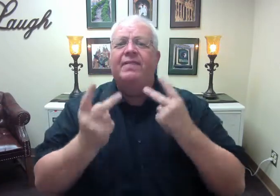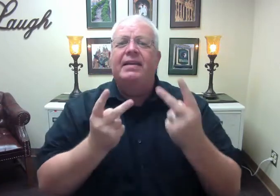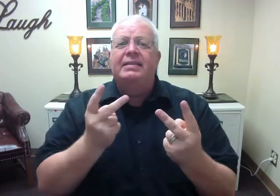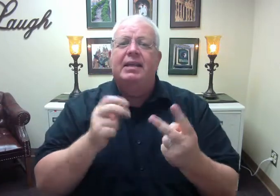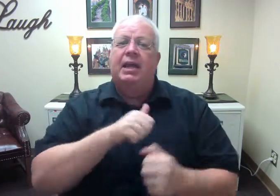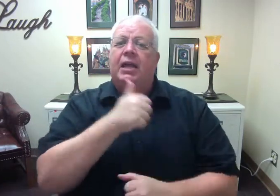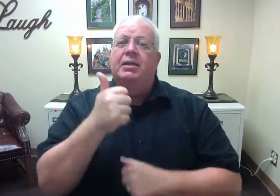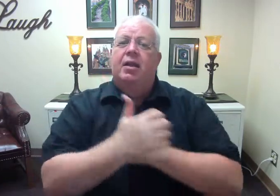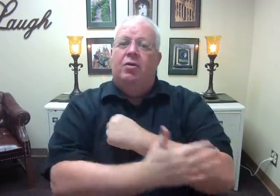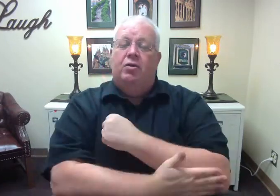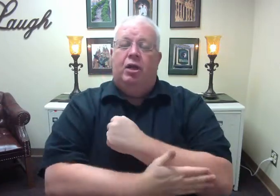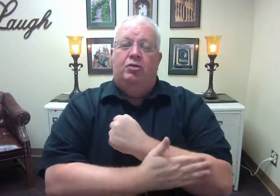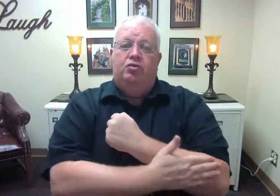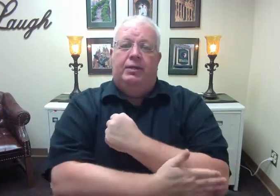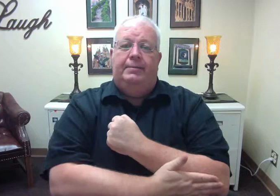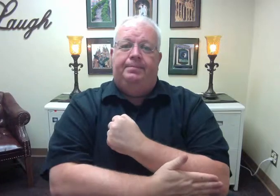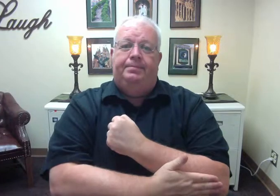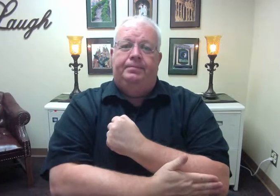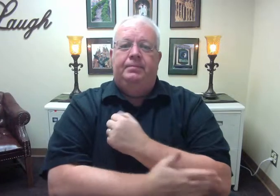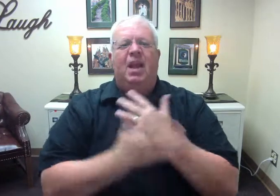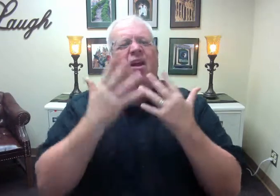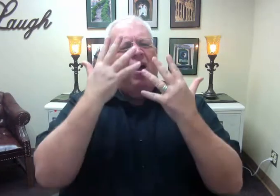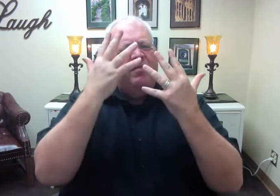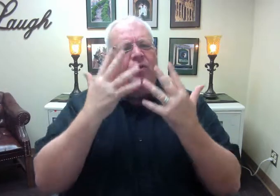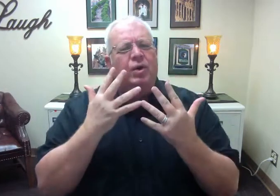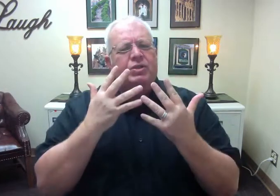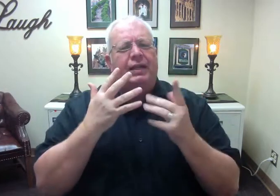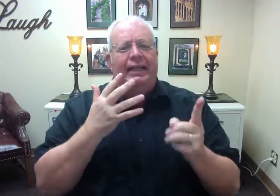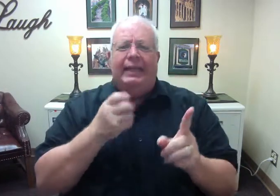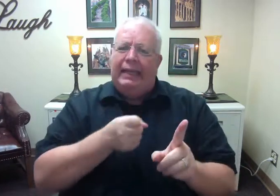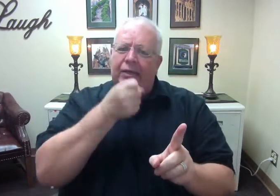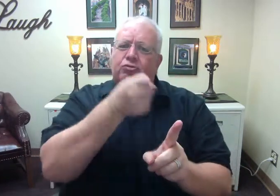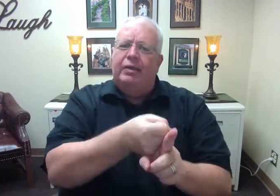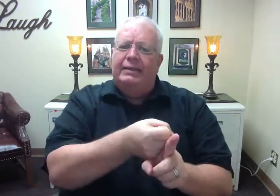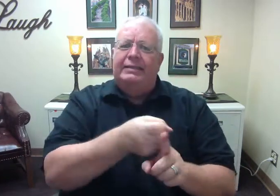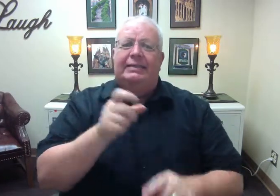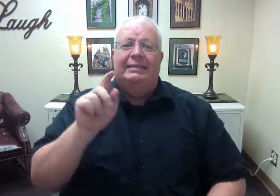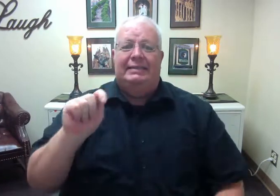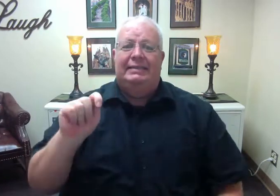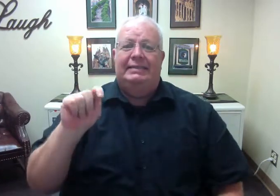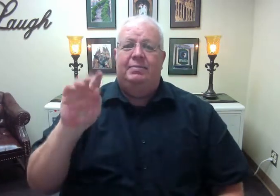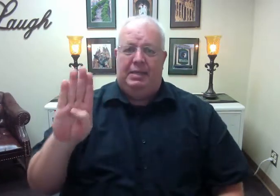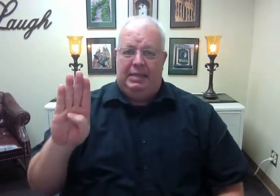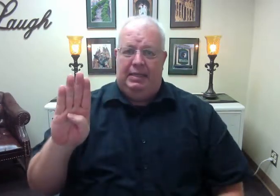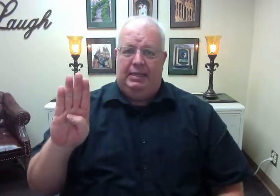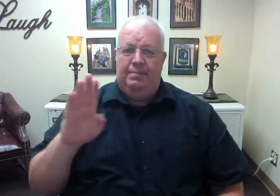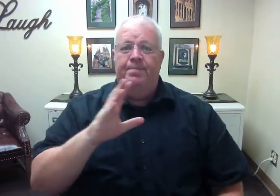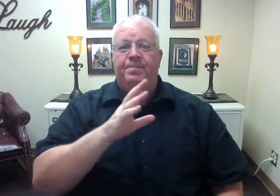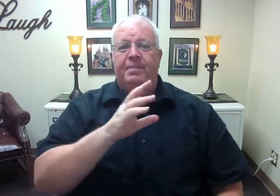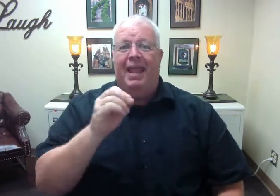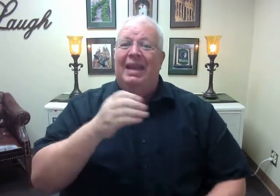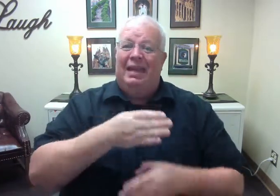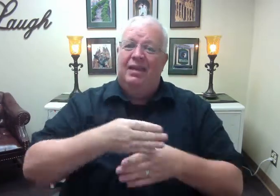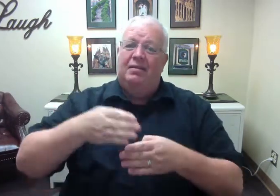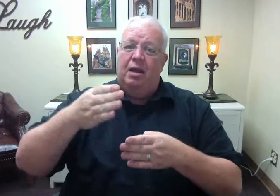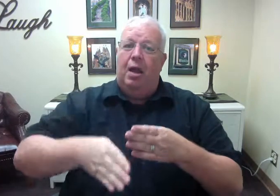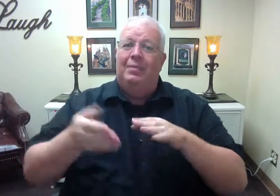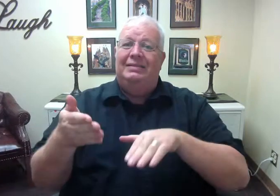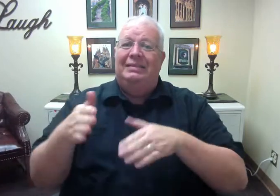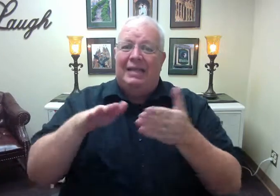Unfortunately, he contracted TB and ended up dying at the age of only 38